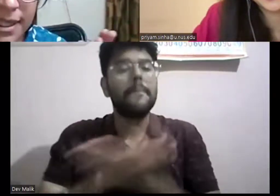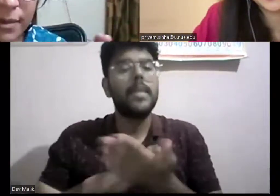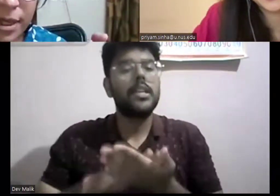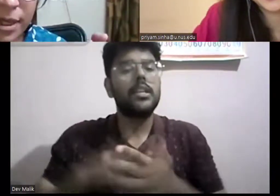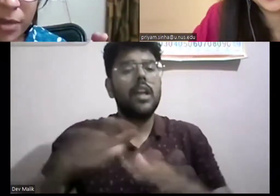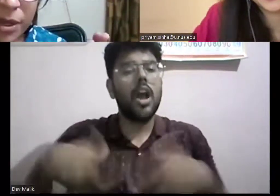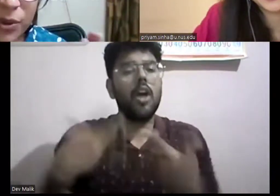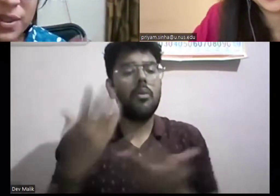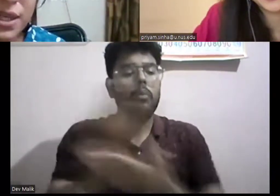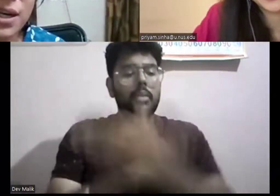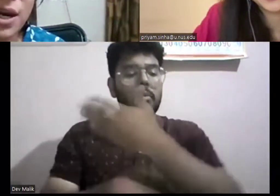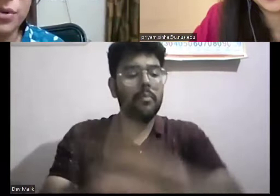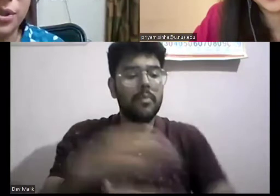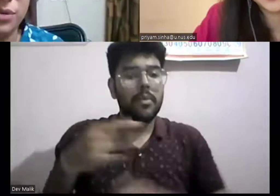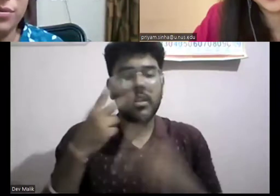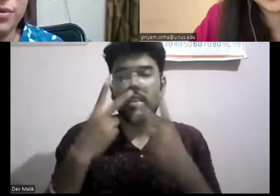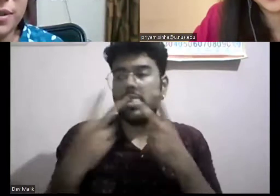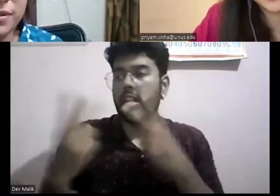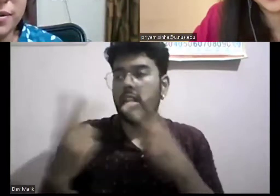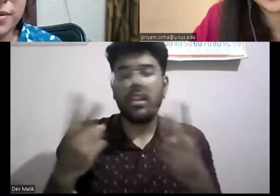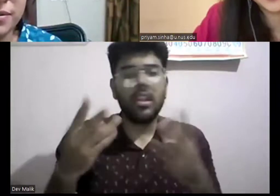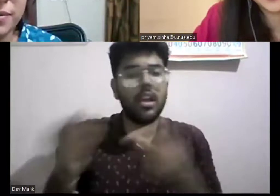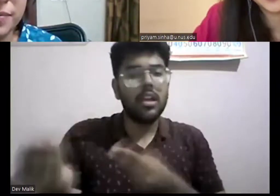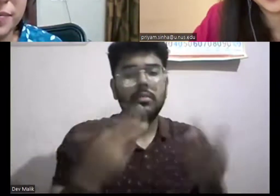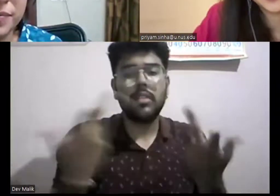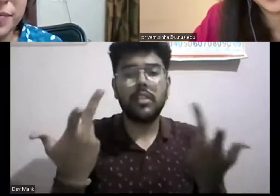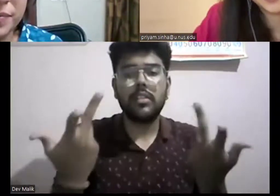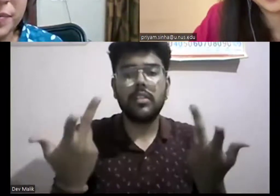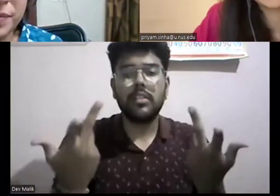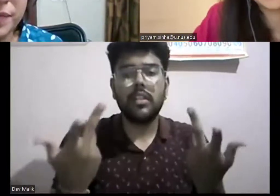many disabled people do you see around you?